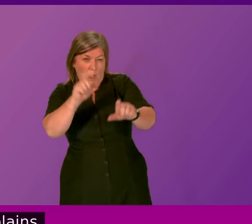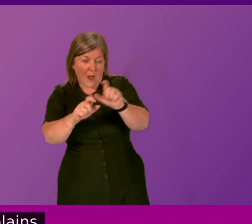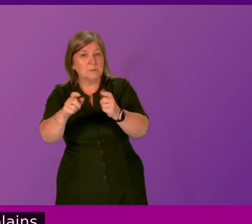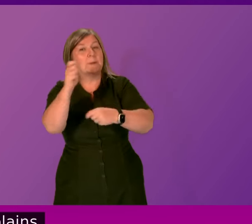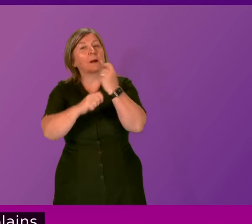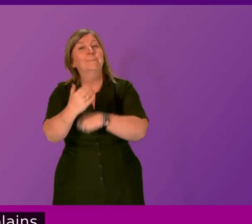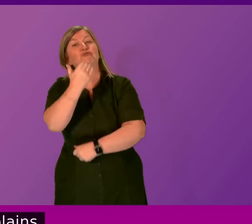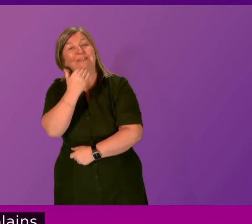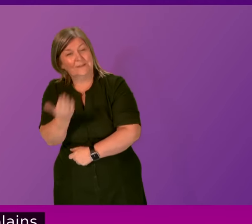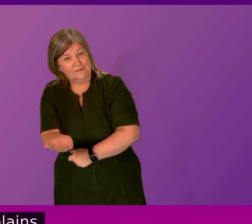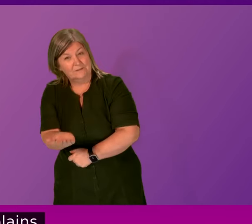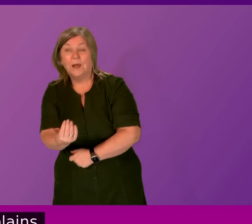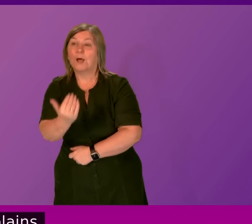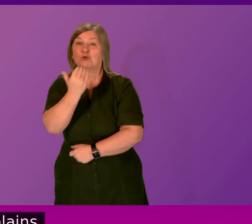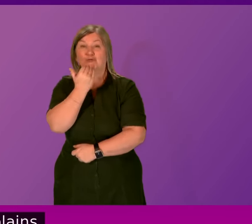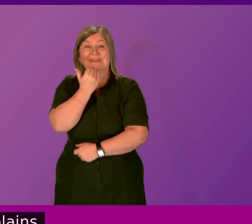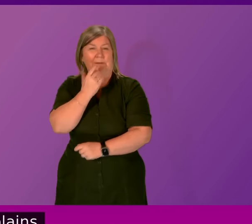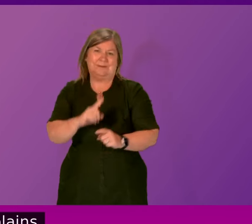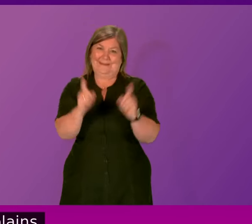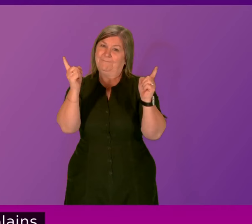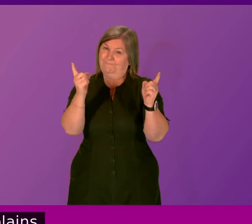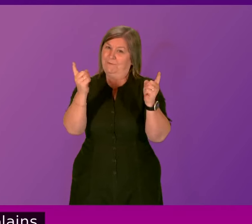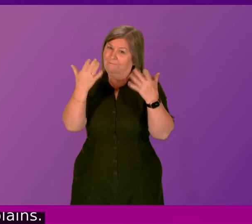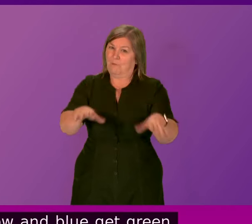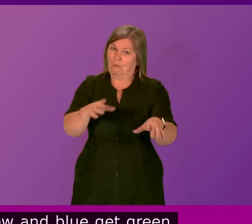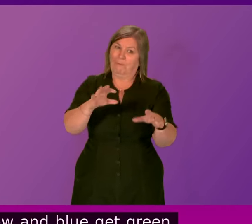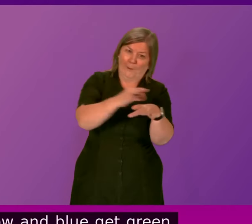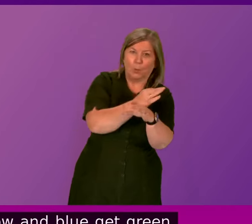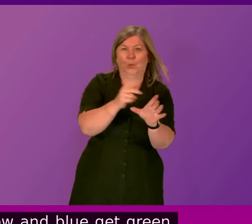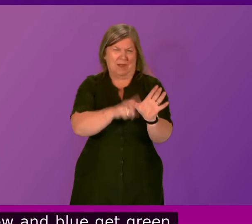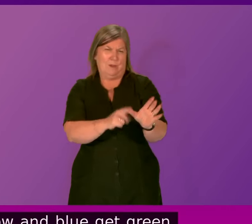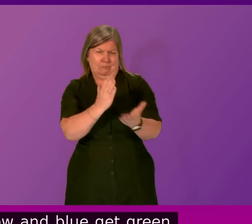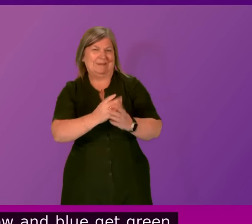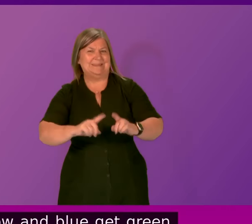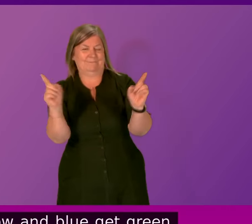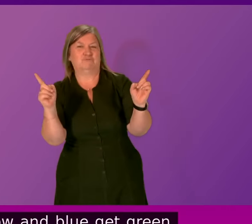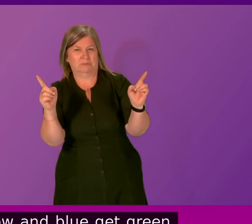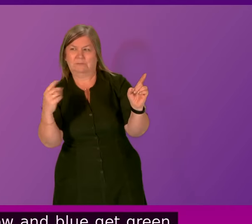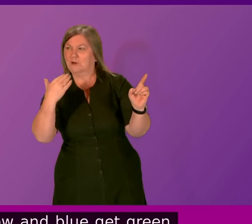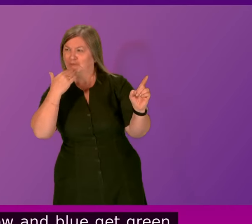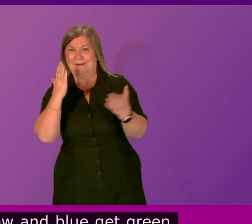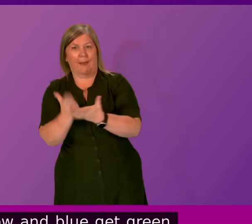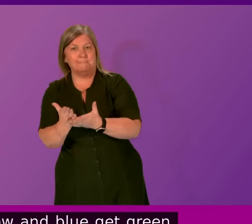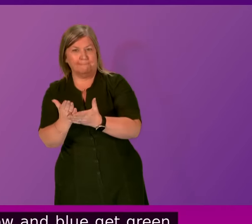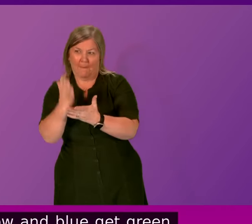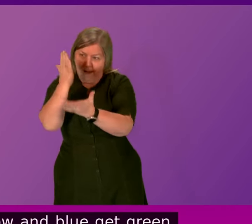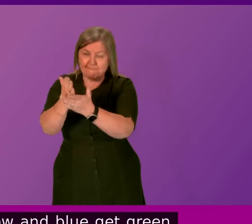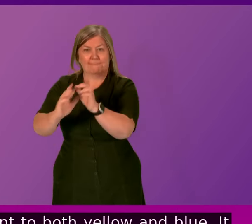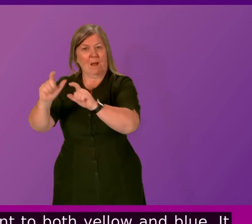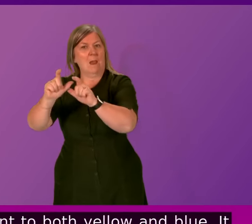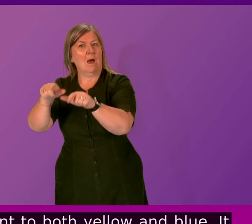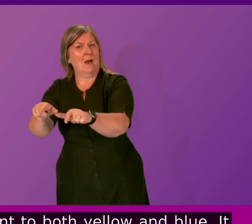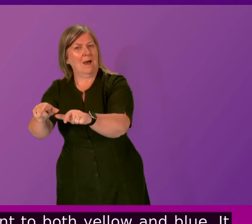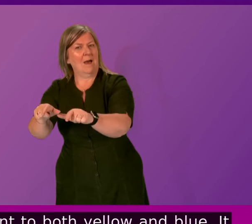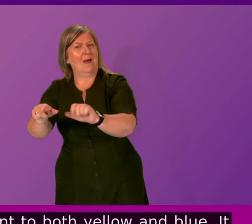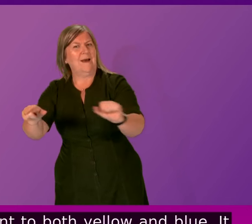green. Green is completely different to both yellow and blue. It is a colour in its own right. The same is